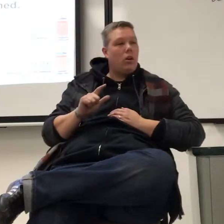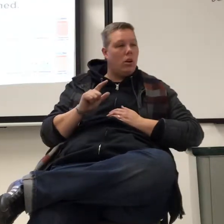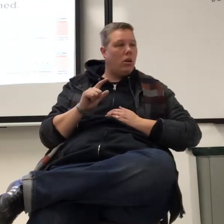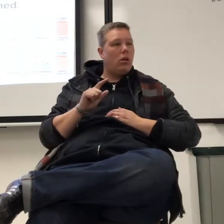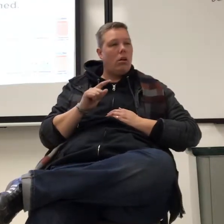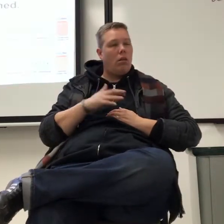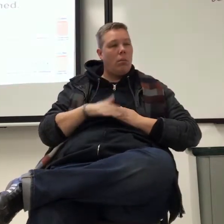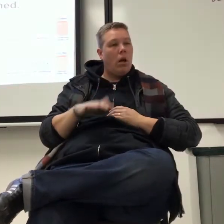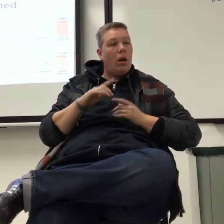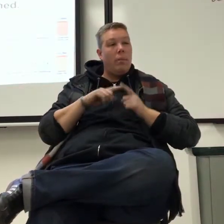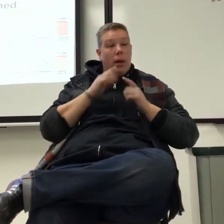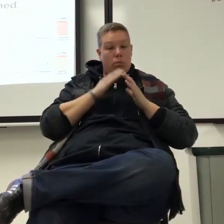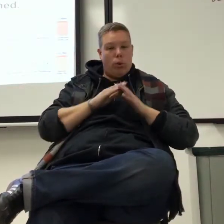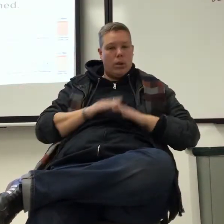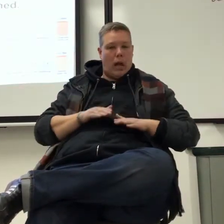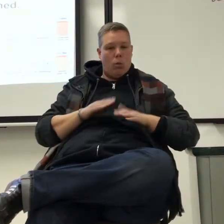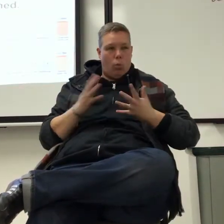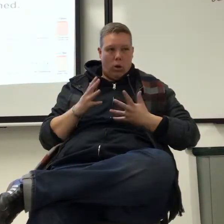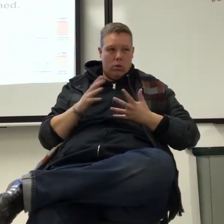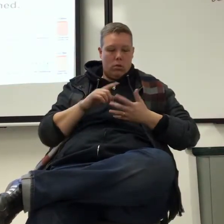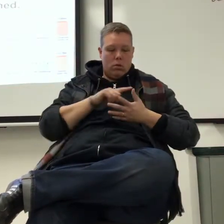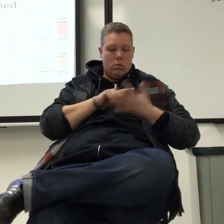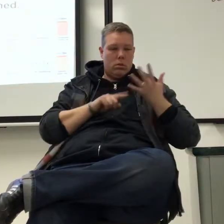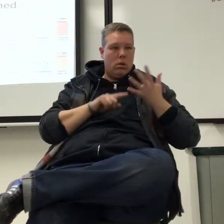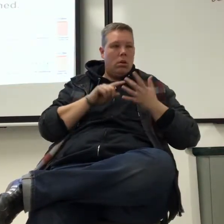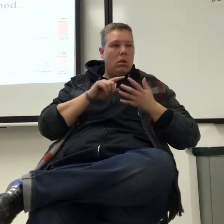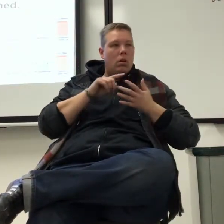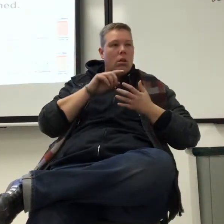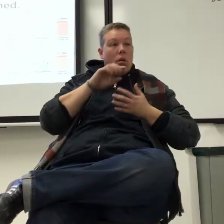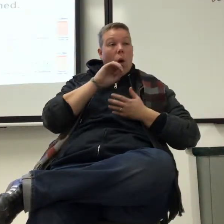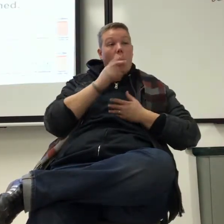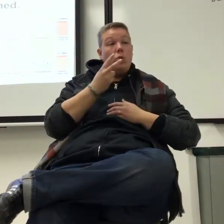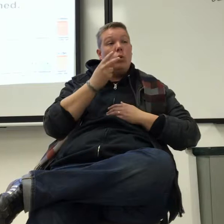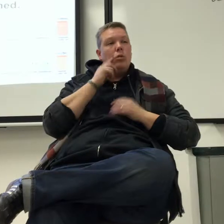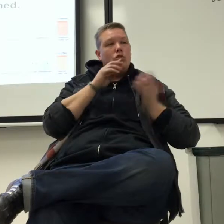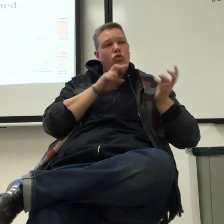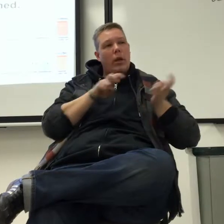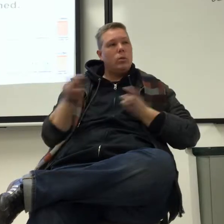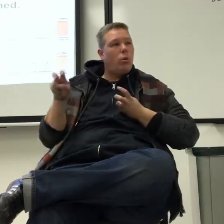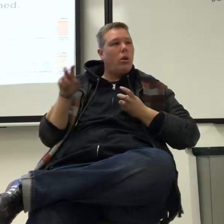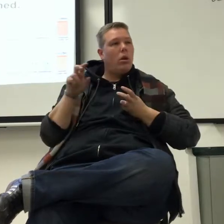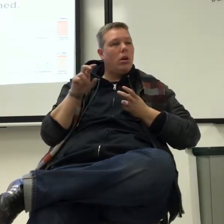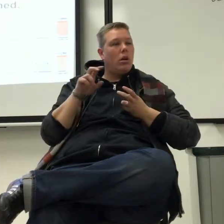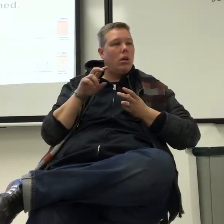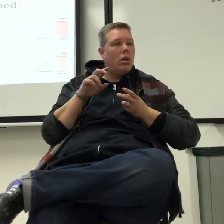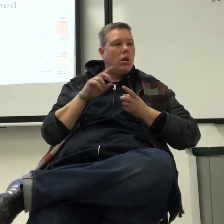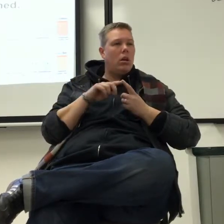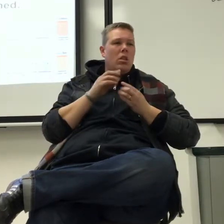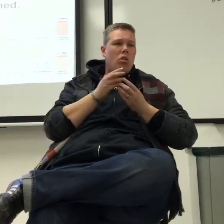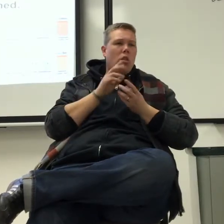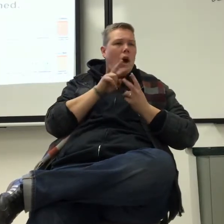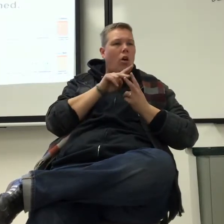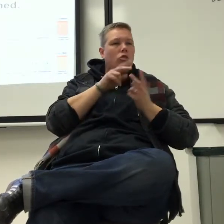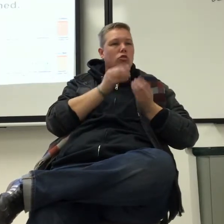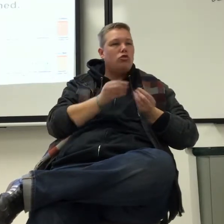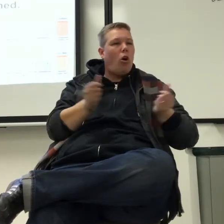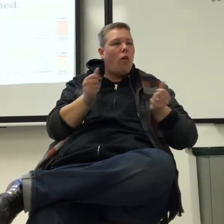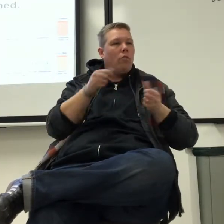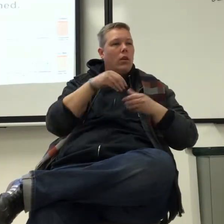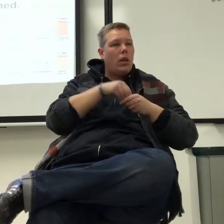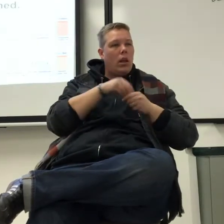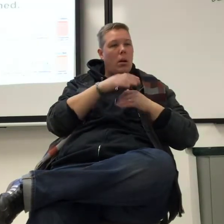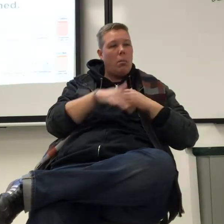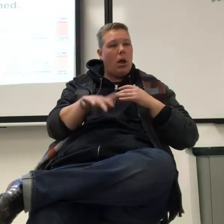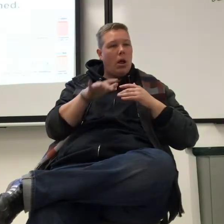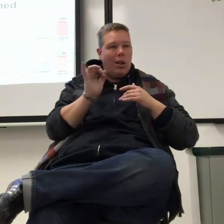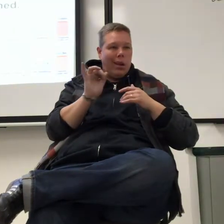breaks down in a couple of different ways. That O2 is transported, it's either just dissolved in the blood, just like gas